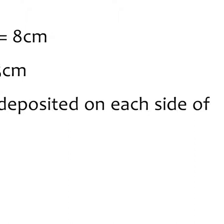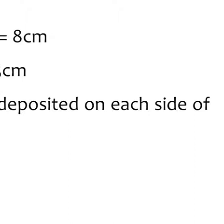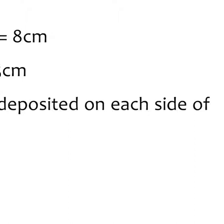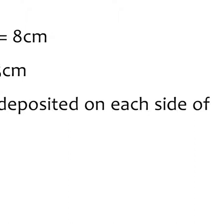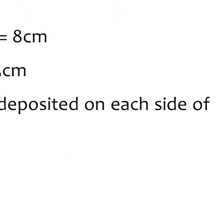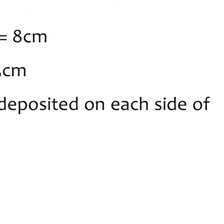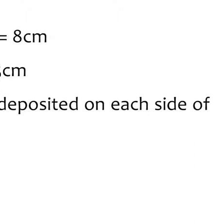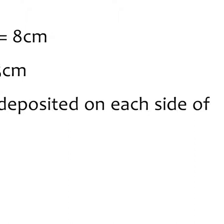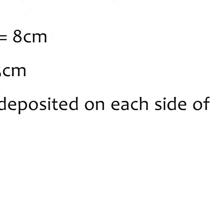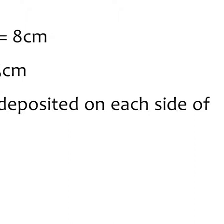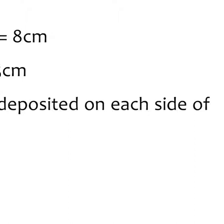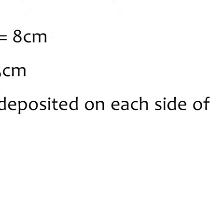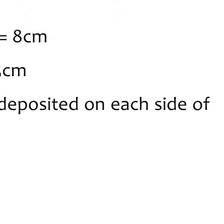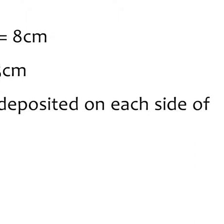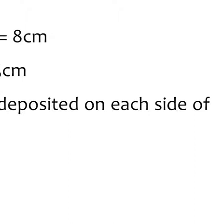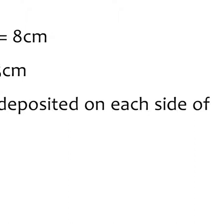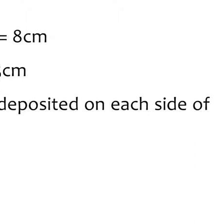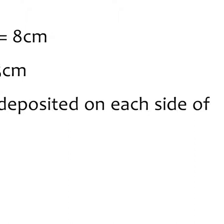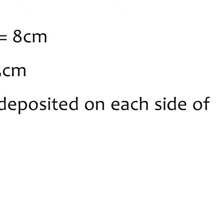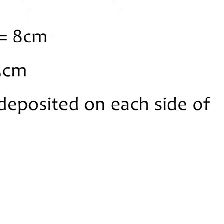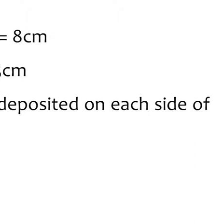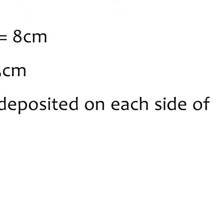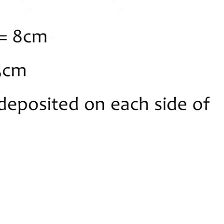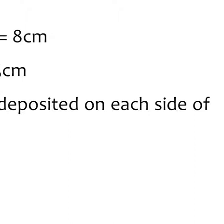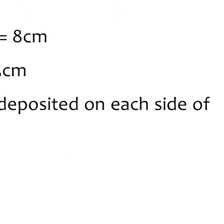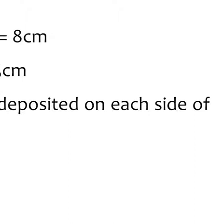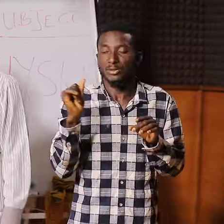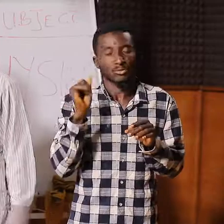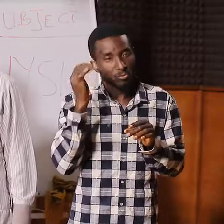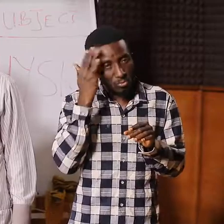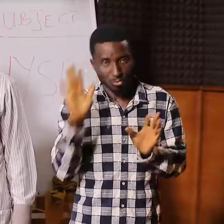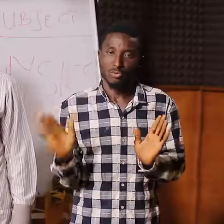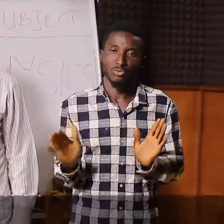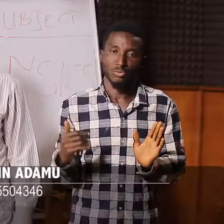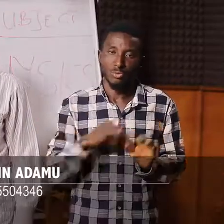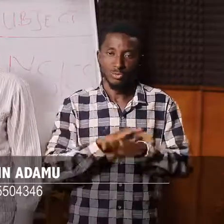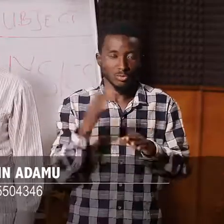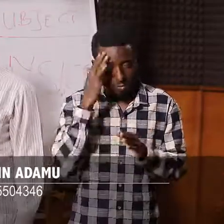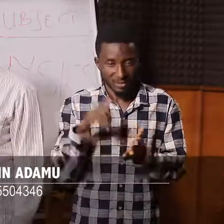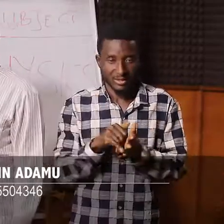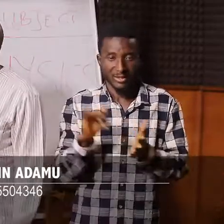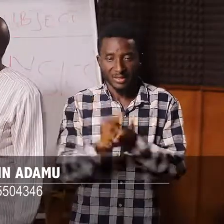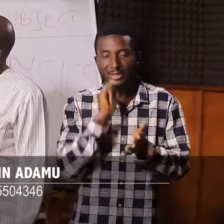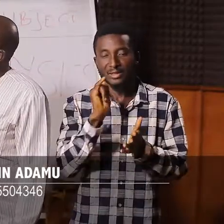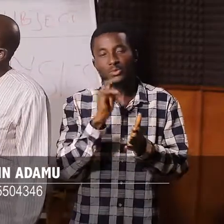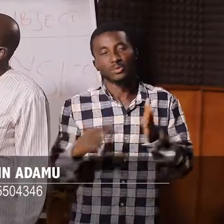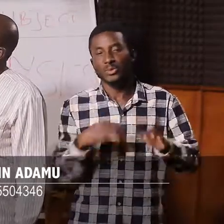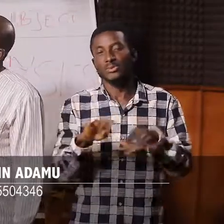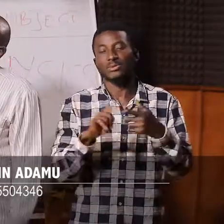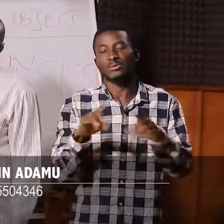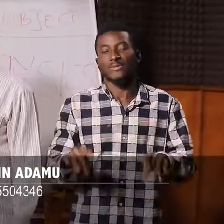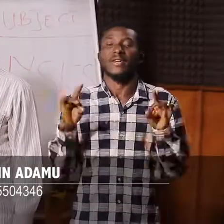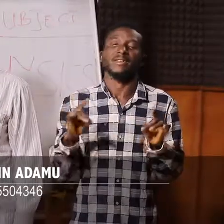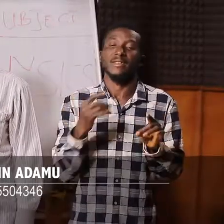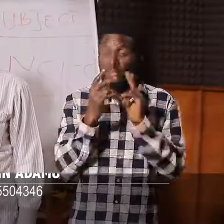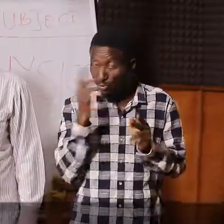0.8 ampere. And the time taken, small t, is unknown. That is what we are asked to find. Now, if you